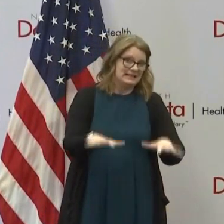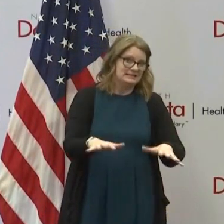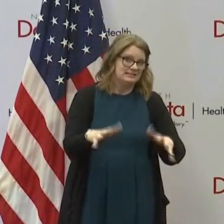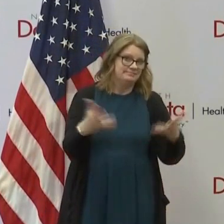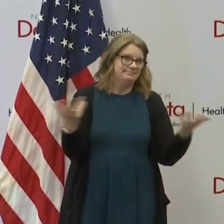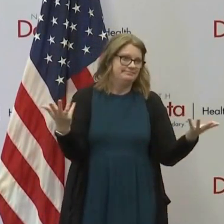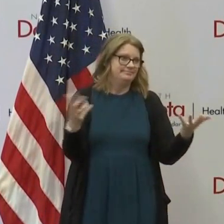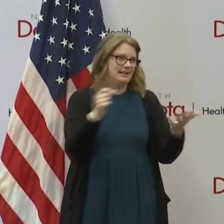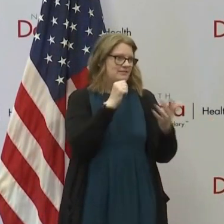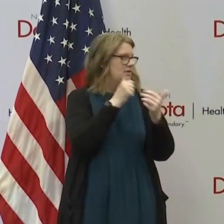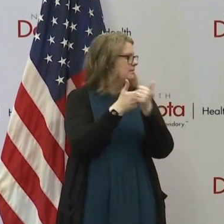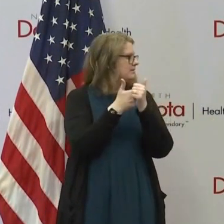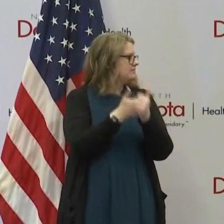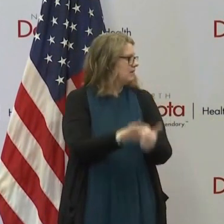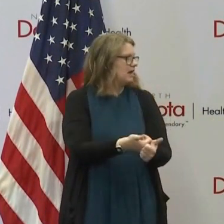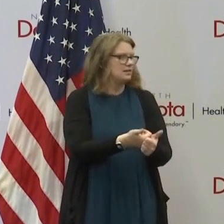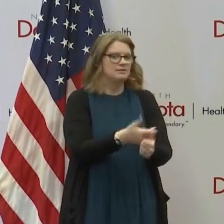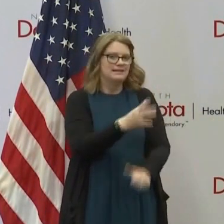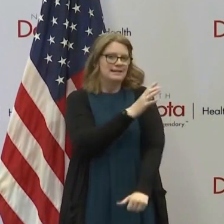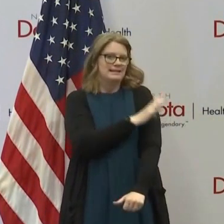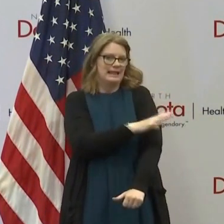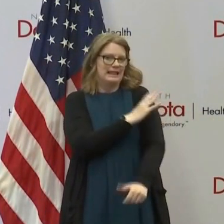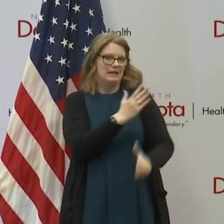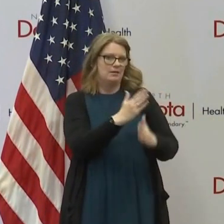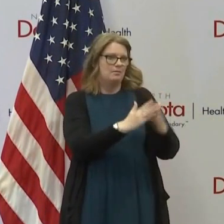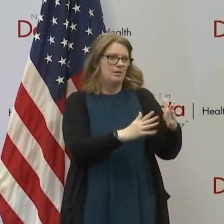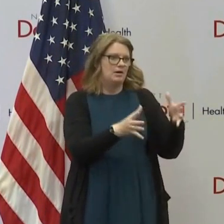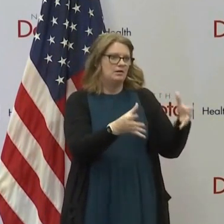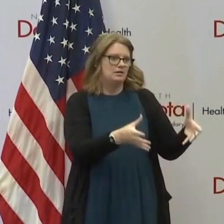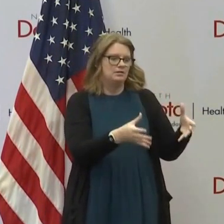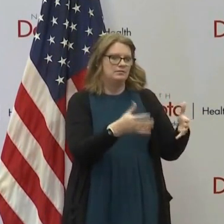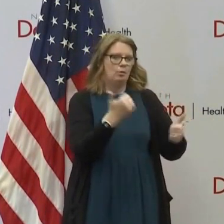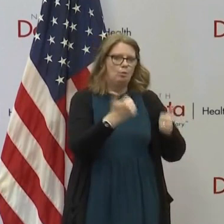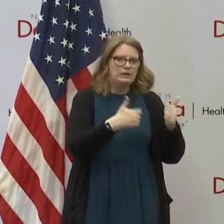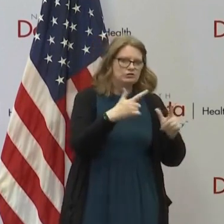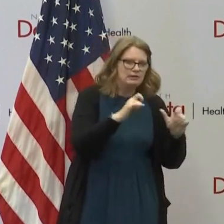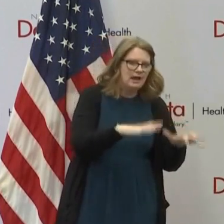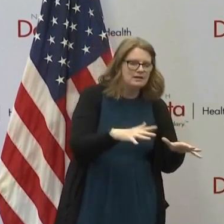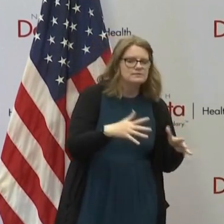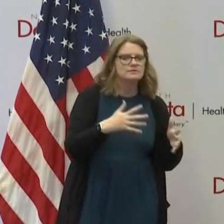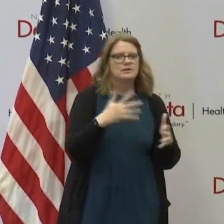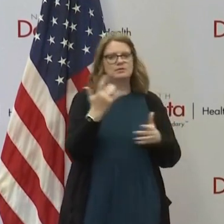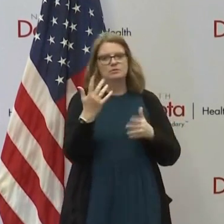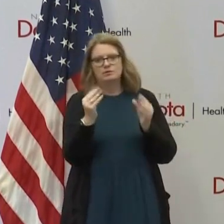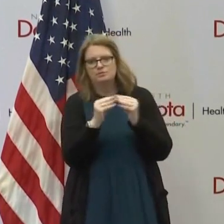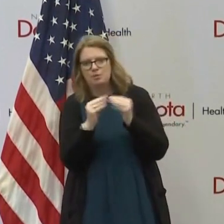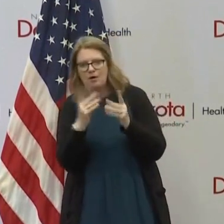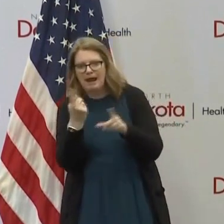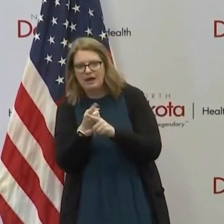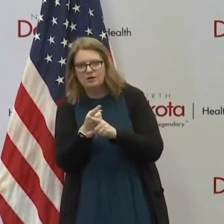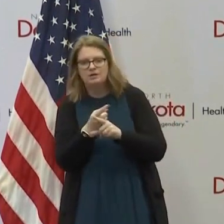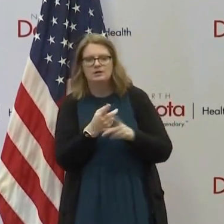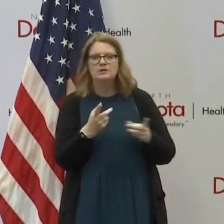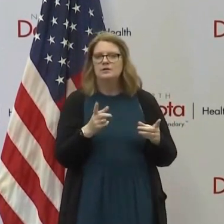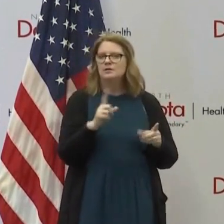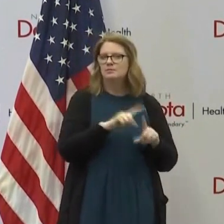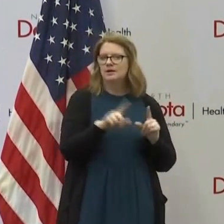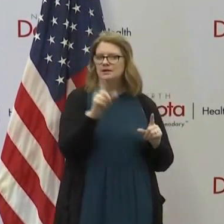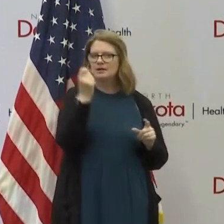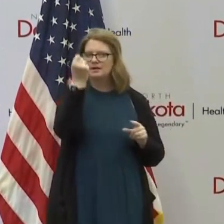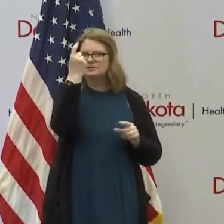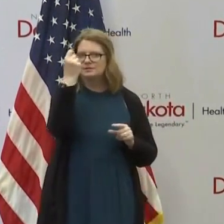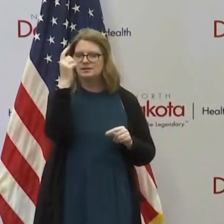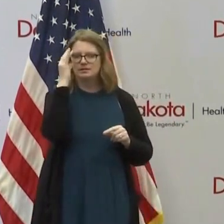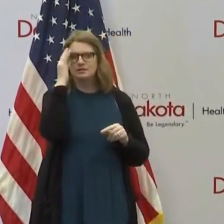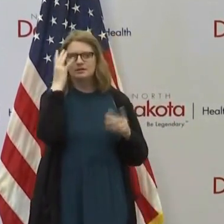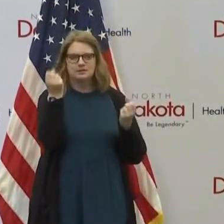haven't been following the clinical side of it and which tests they did and which ones are more accurate. But I think it's important to remember that there's a